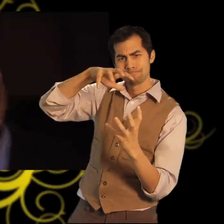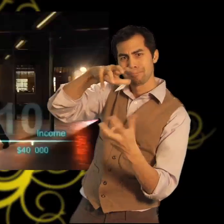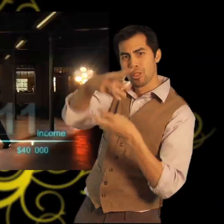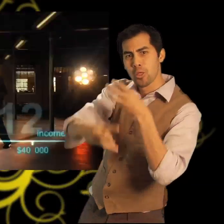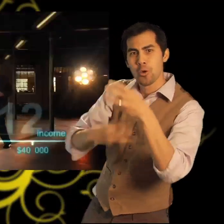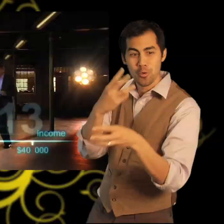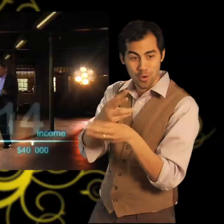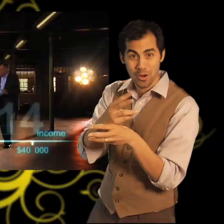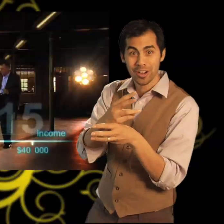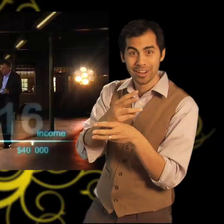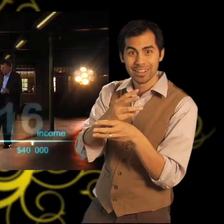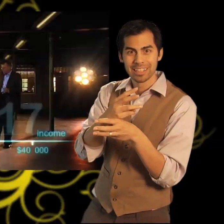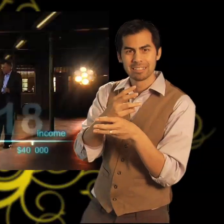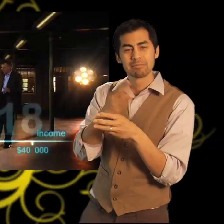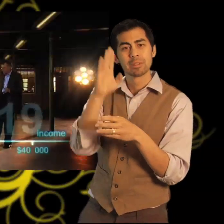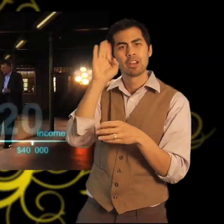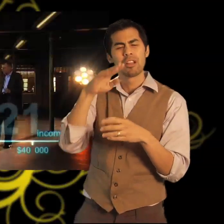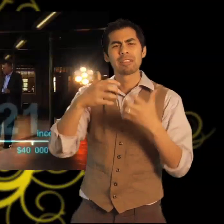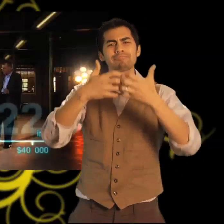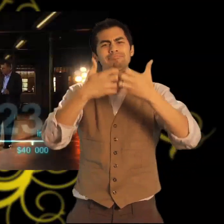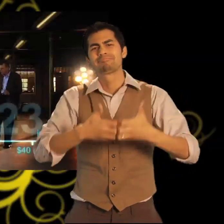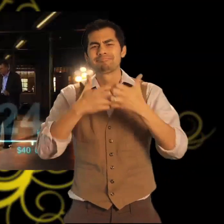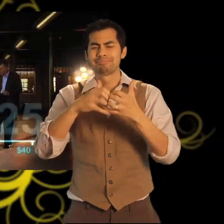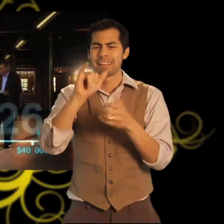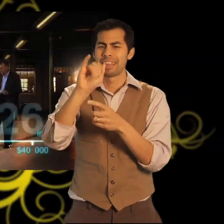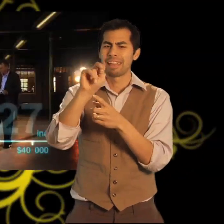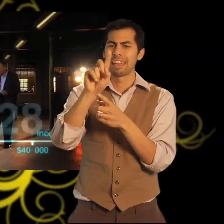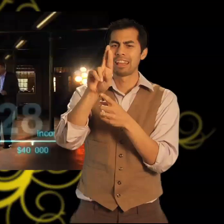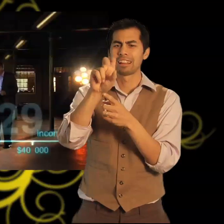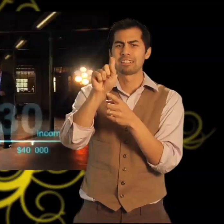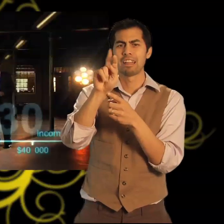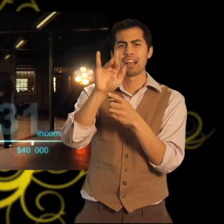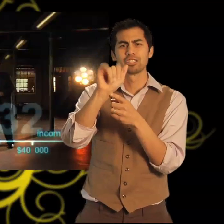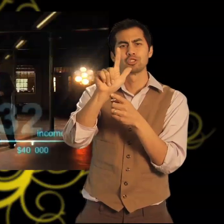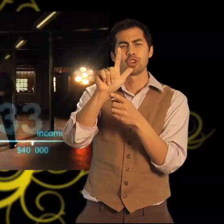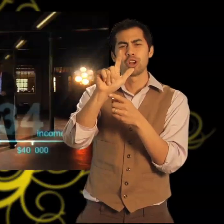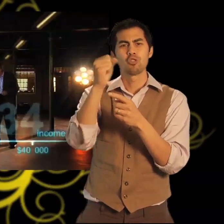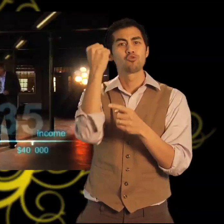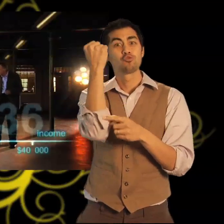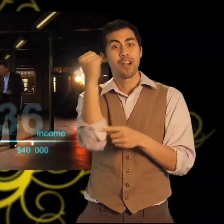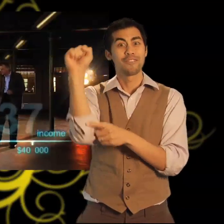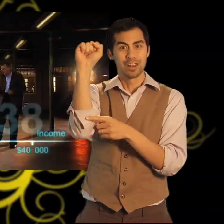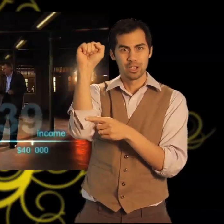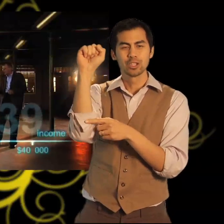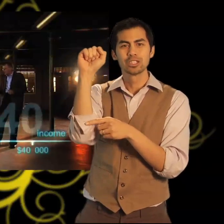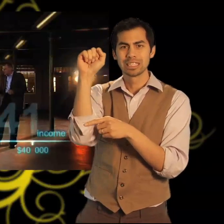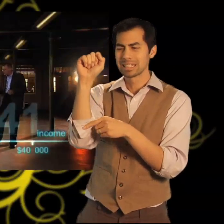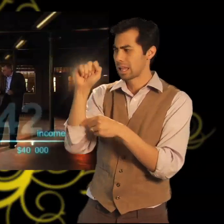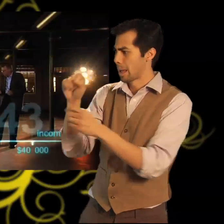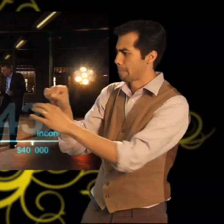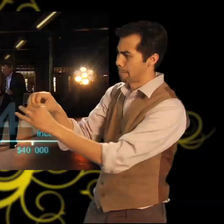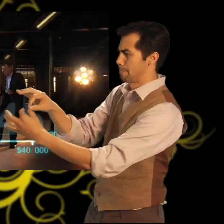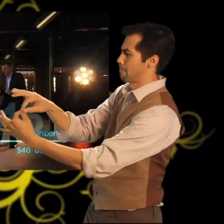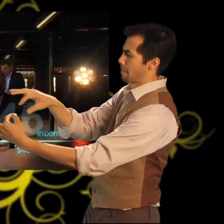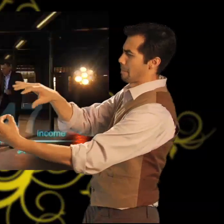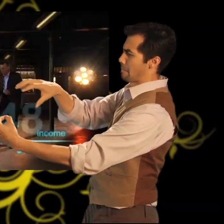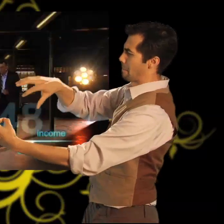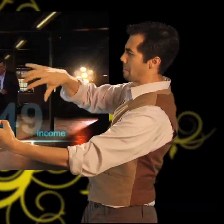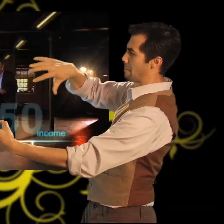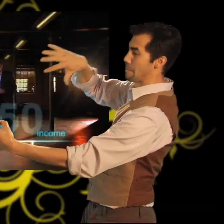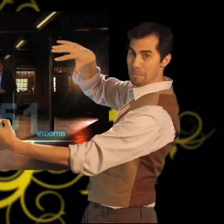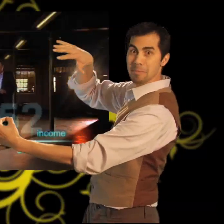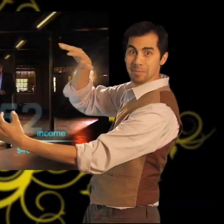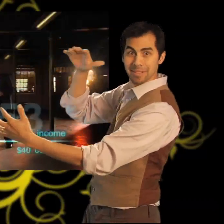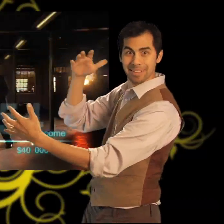world? The Industrial Revolution makes countries in Europe and elsewhere move away from the